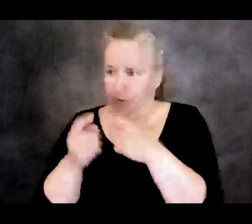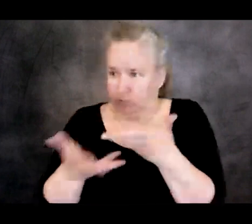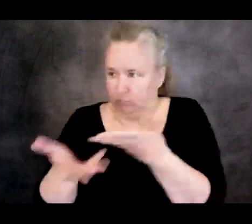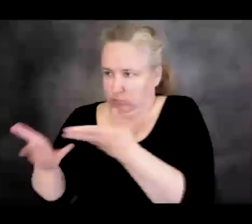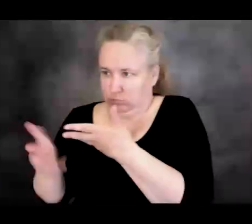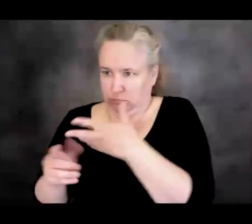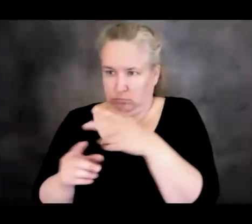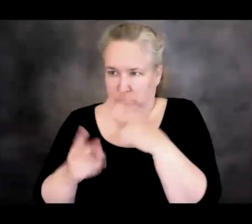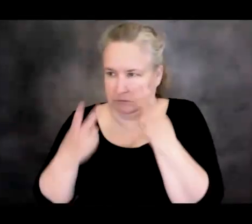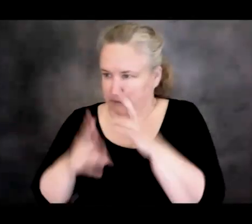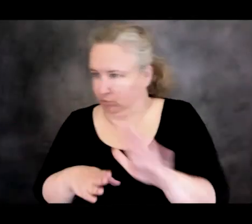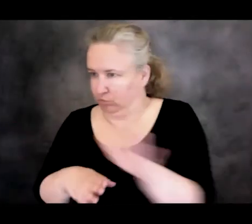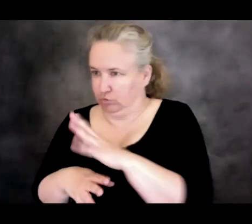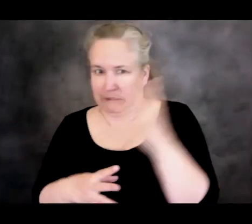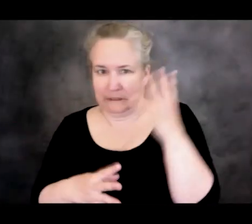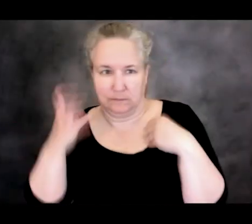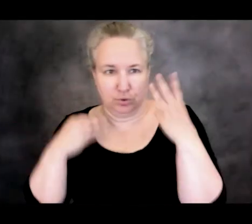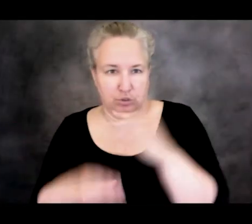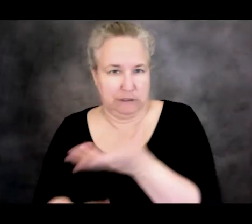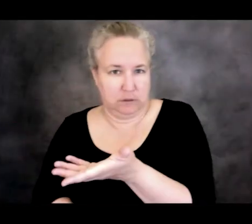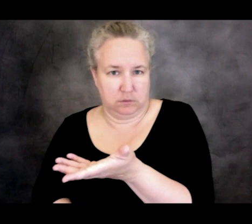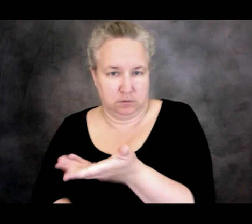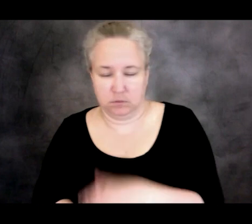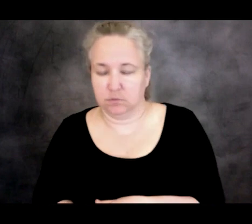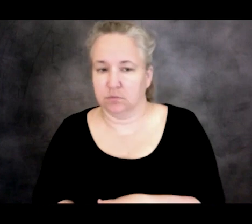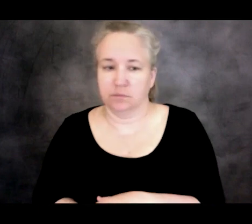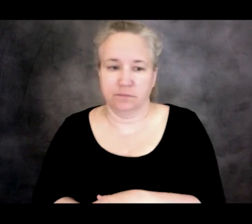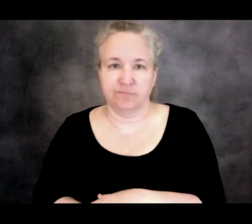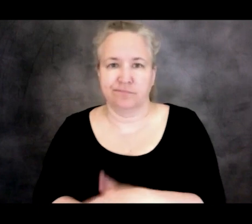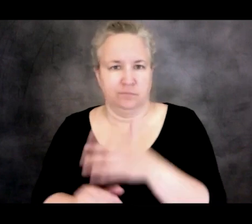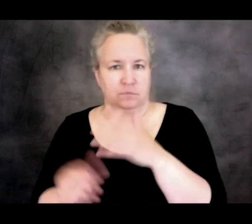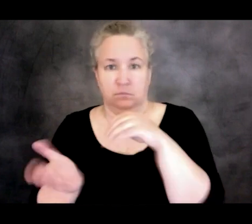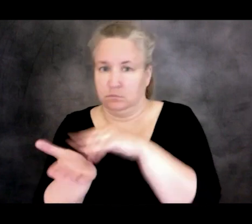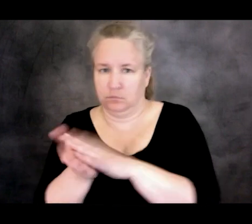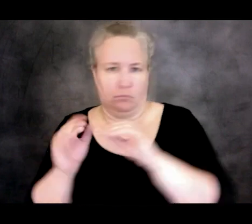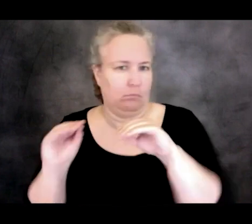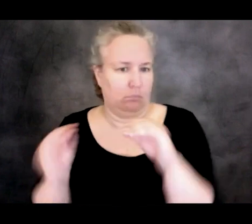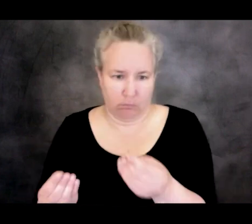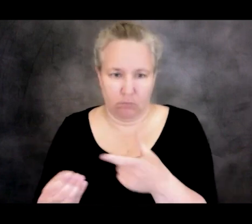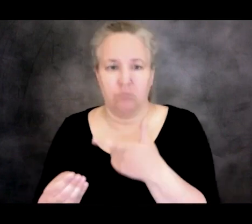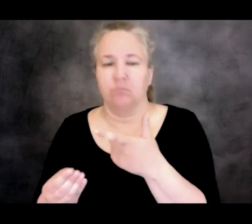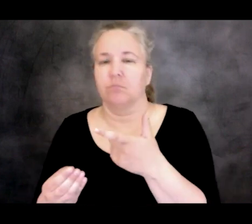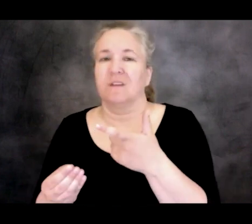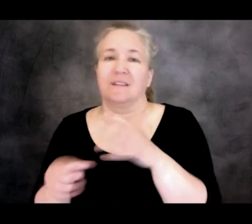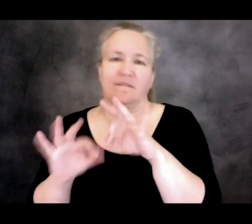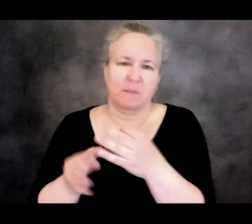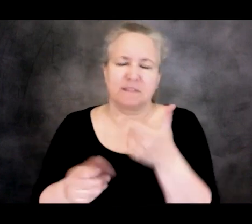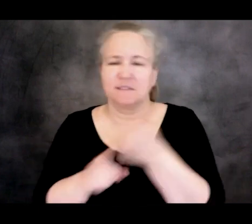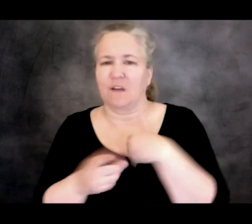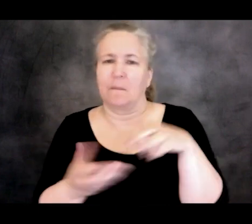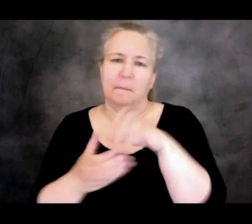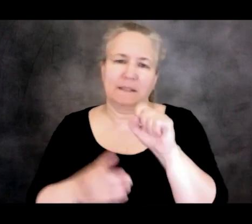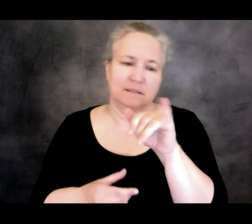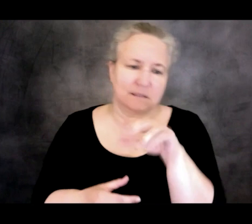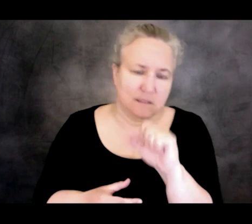of the experiences of immigrants, undocumented immigrants, those living in mixed status families, undocumented young people.